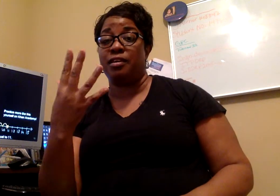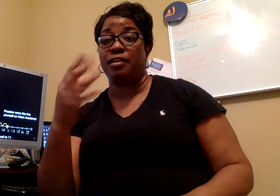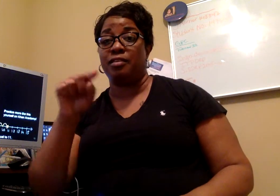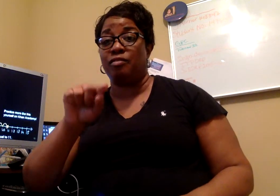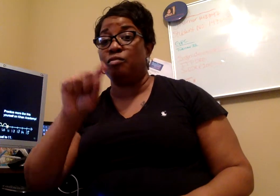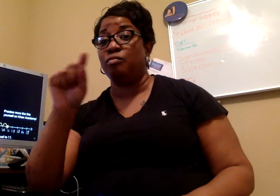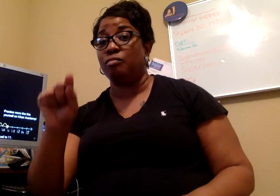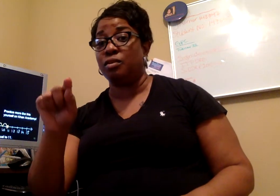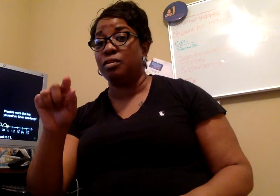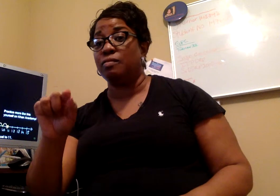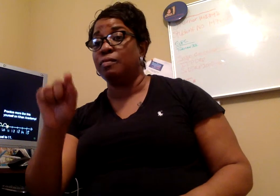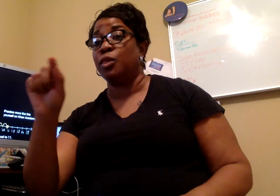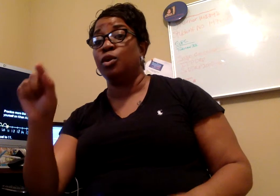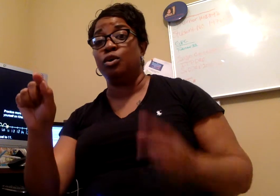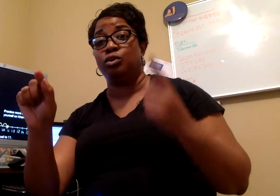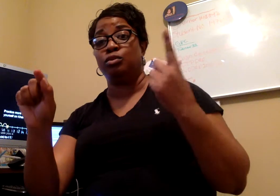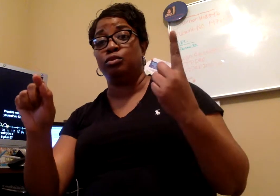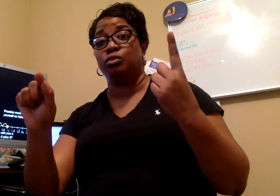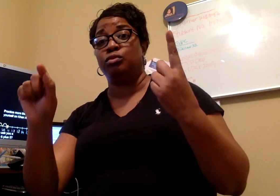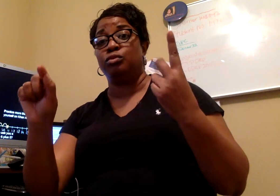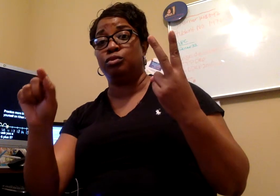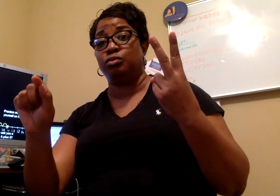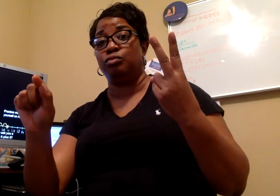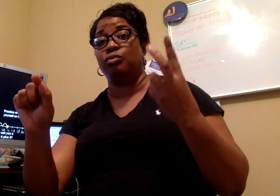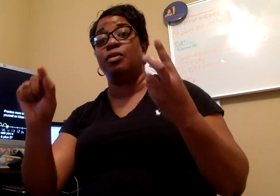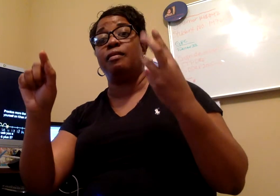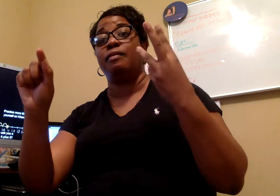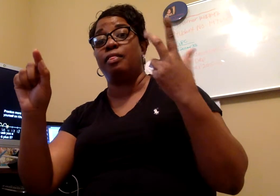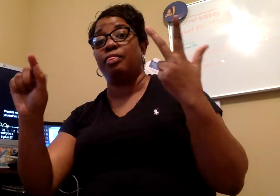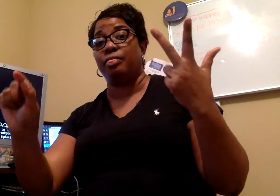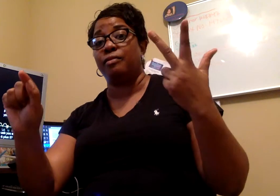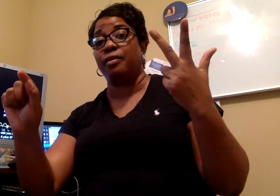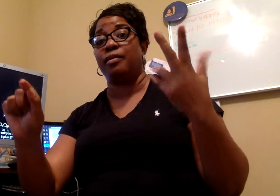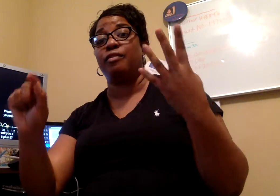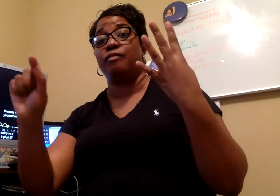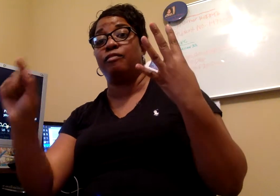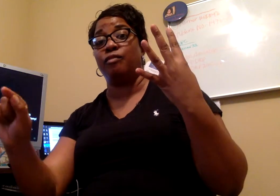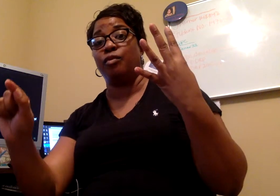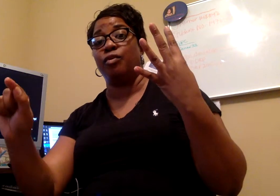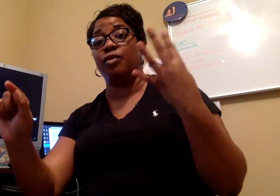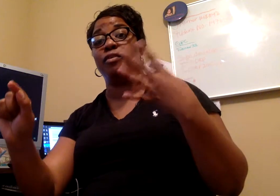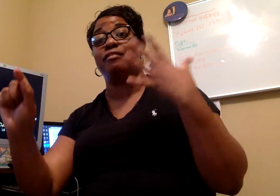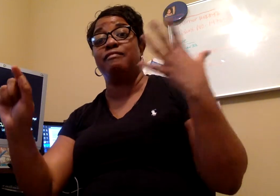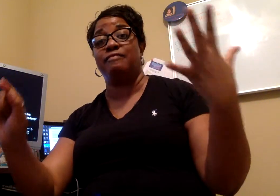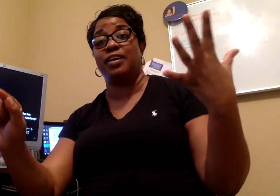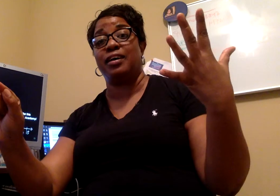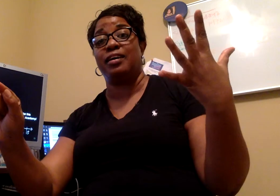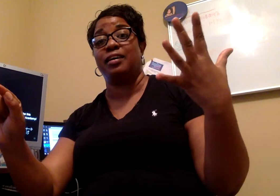plus 6 is equal to 11. Now I'm going to ask you a question. What is 6 plus 5?